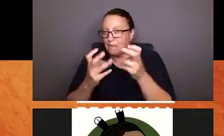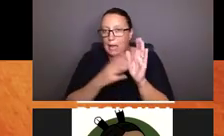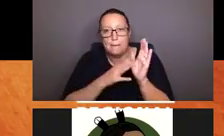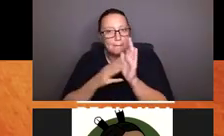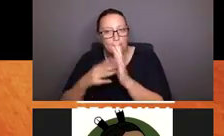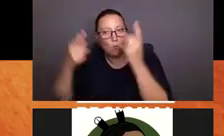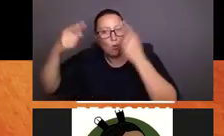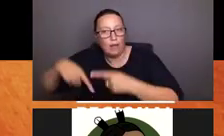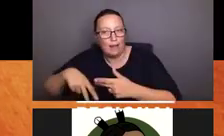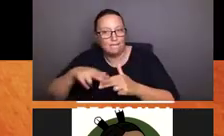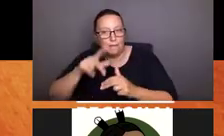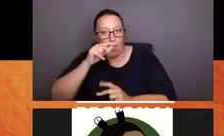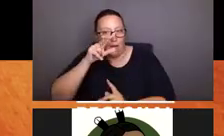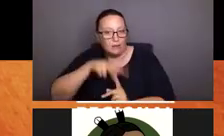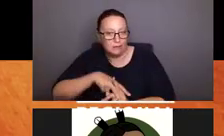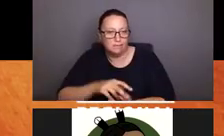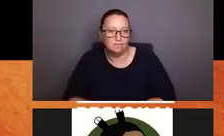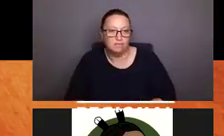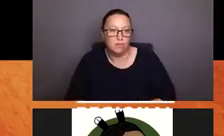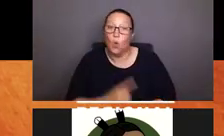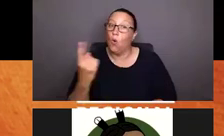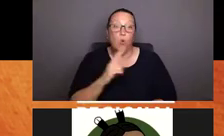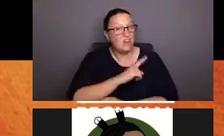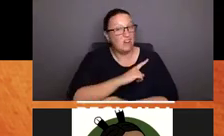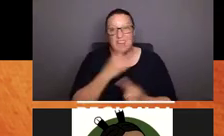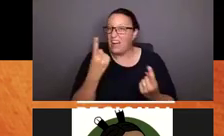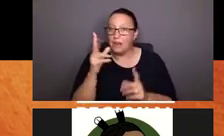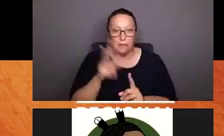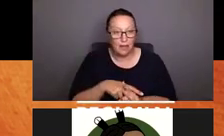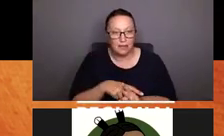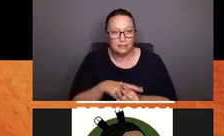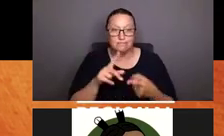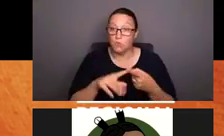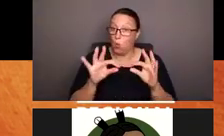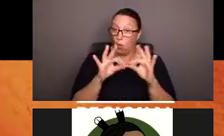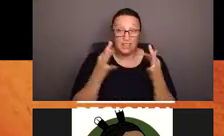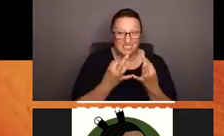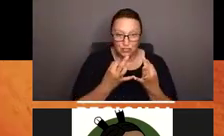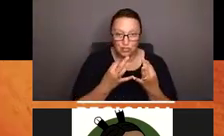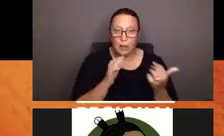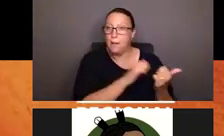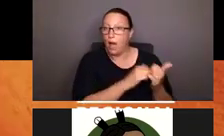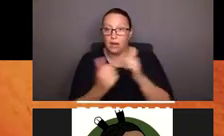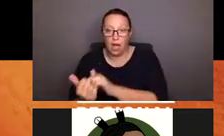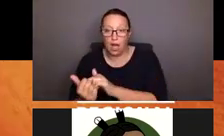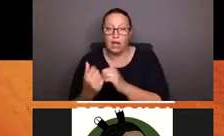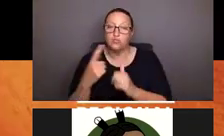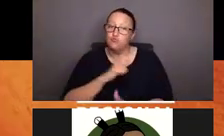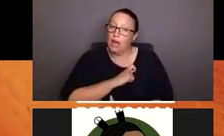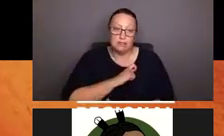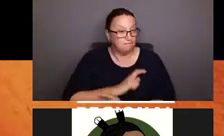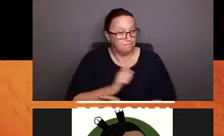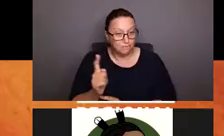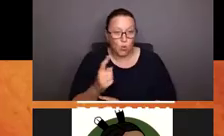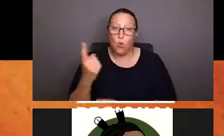The following applicant types are not eligible to apply: organisations, partnerships and trusts,